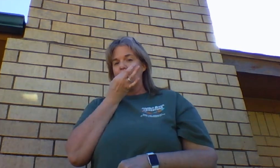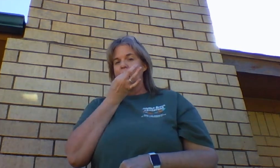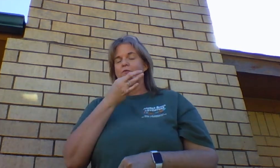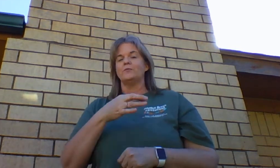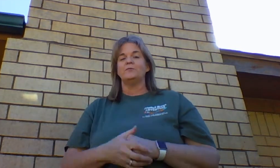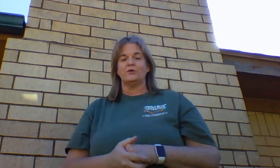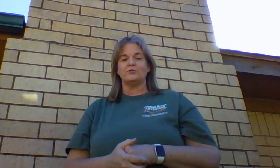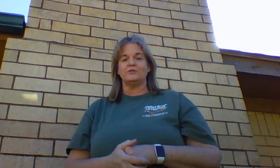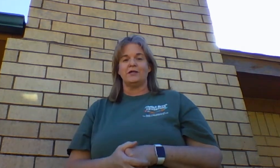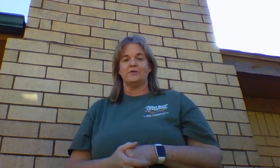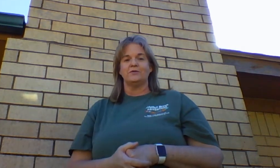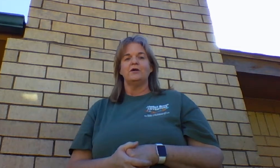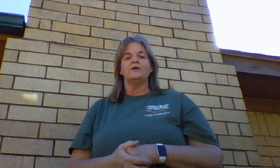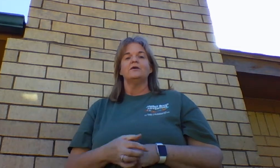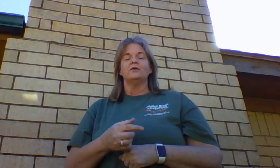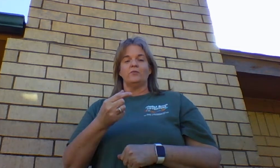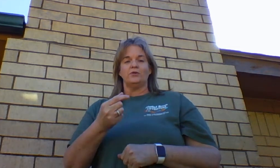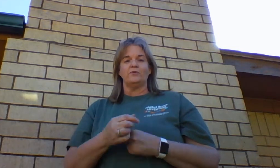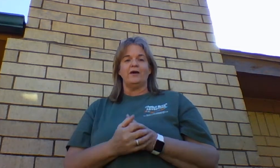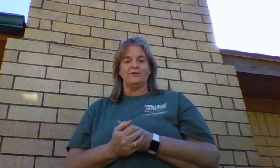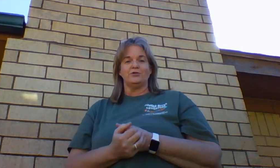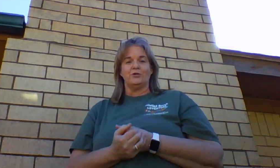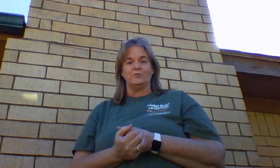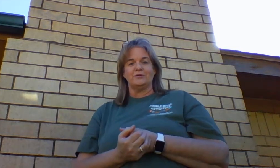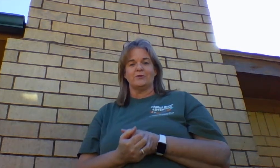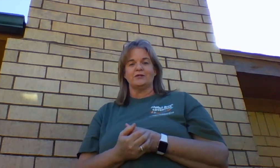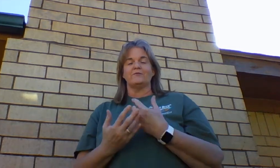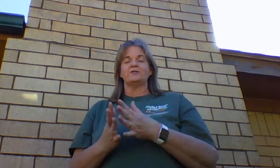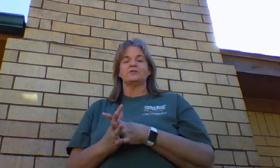for people to understand, we do that, just show whistle. Because if I just go,